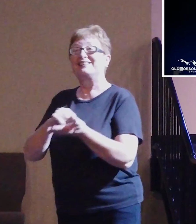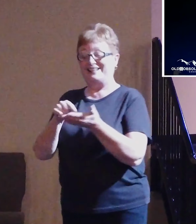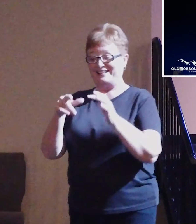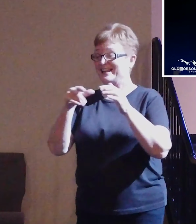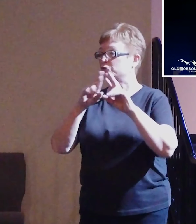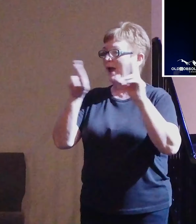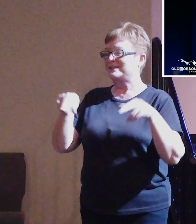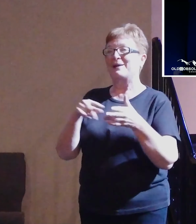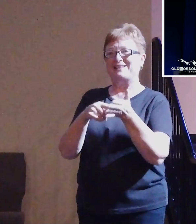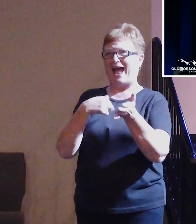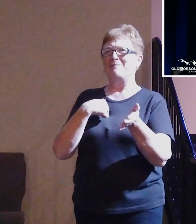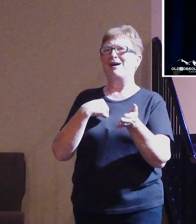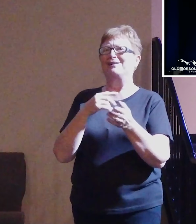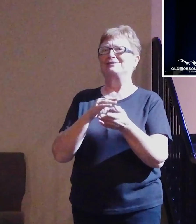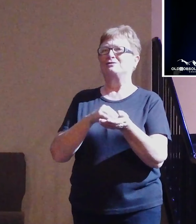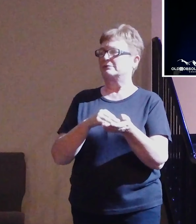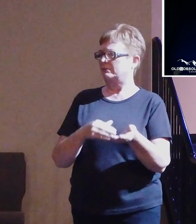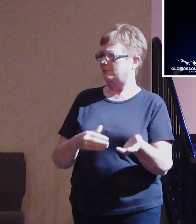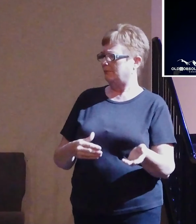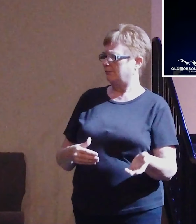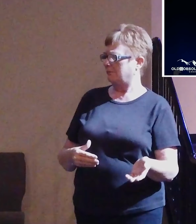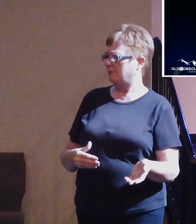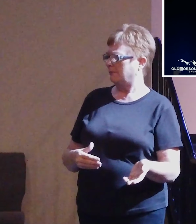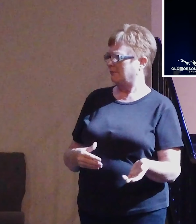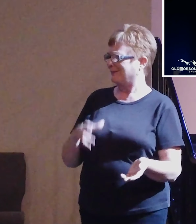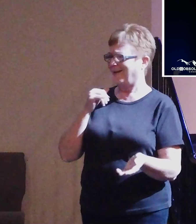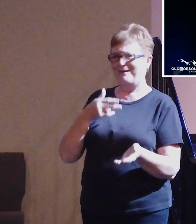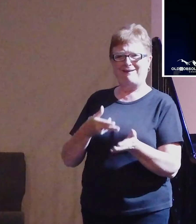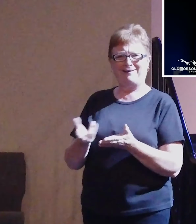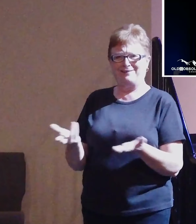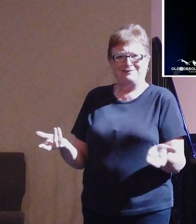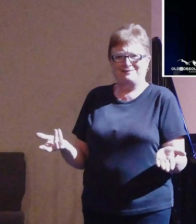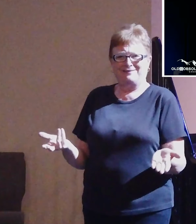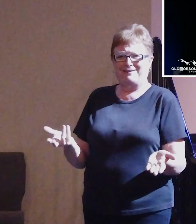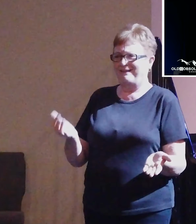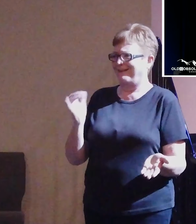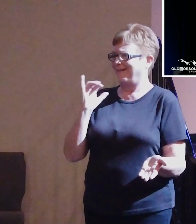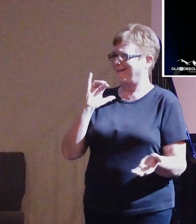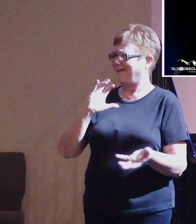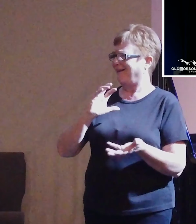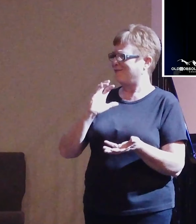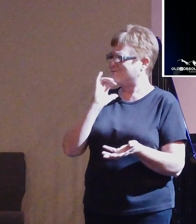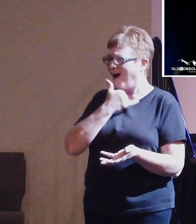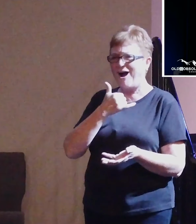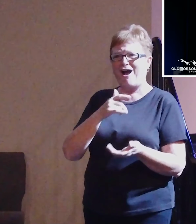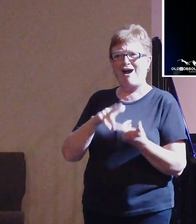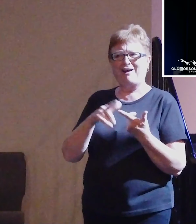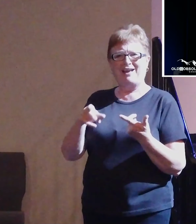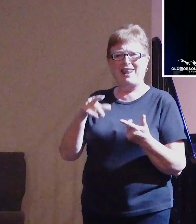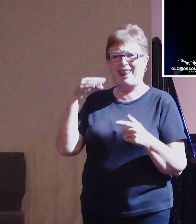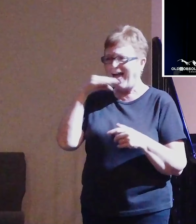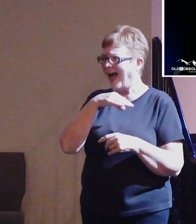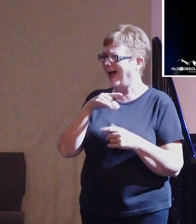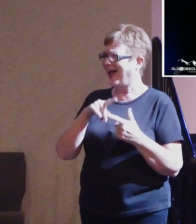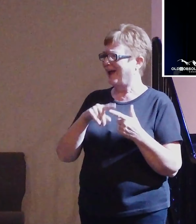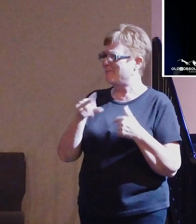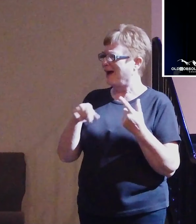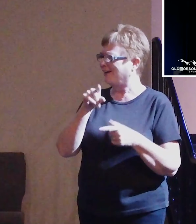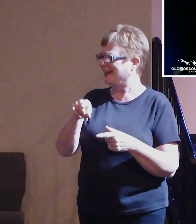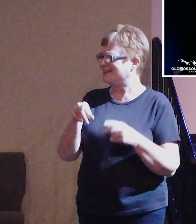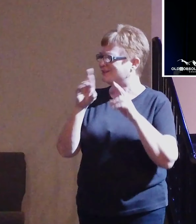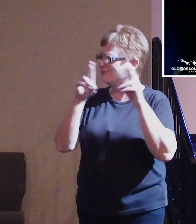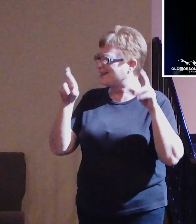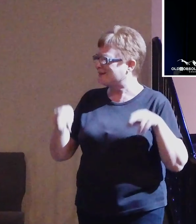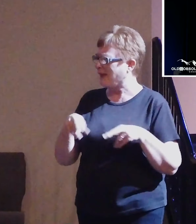do we deceive people to get ahead? Are we honest when we apply for jobs or sell a product to a customer? Do you use your